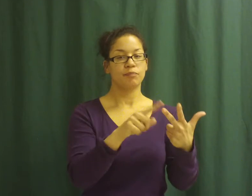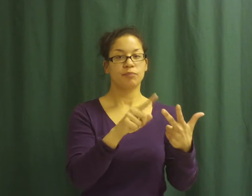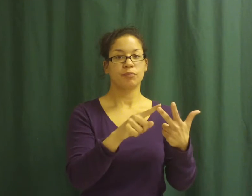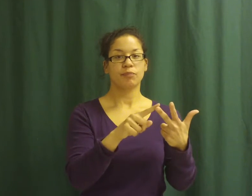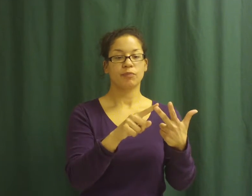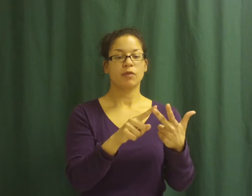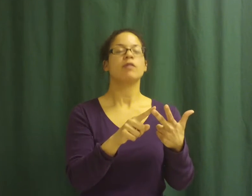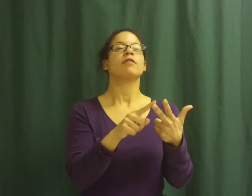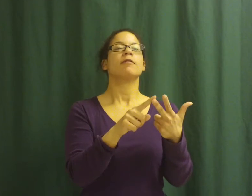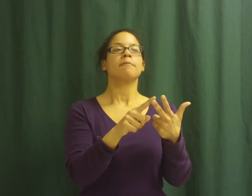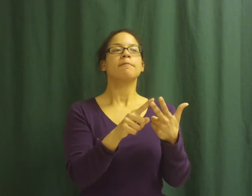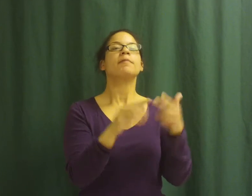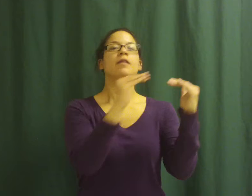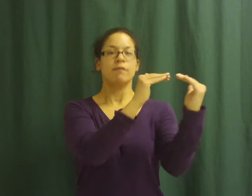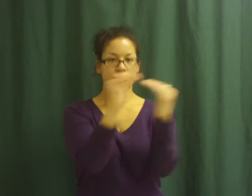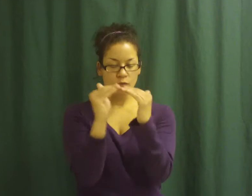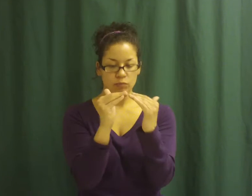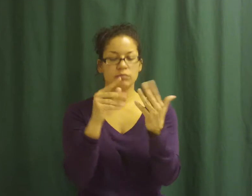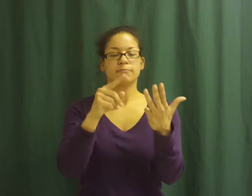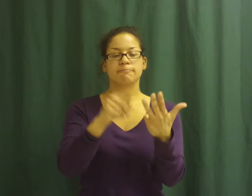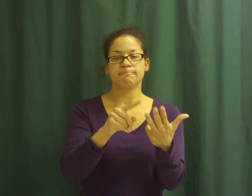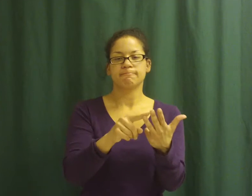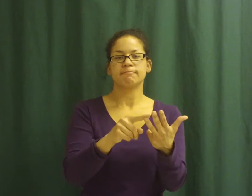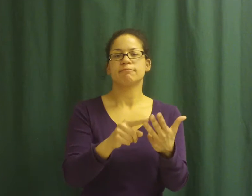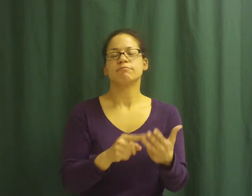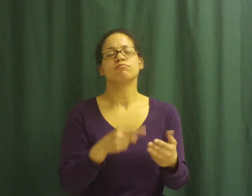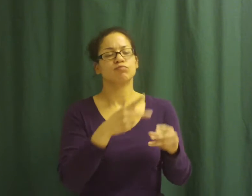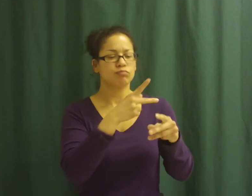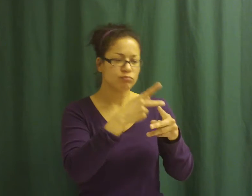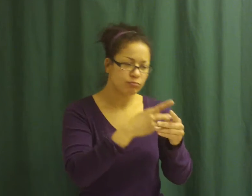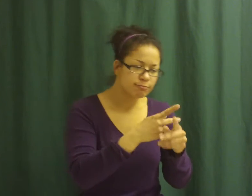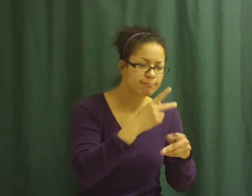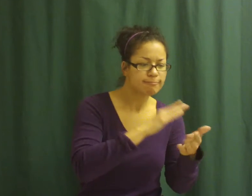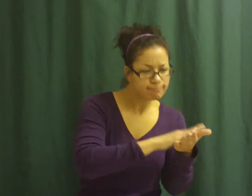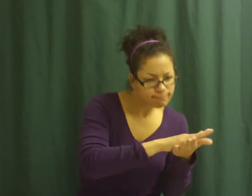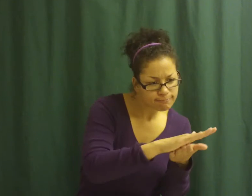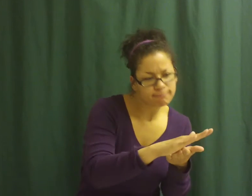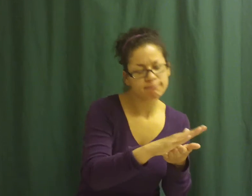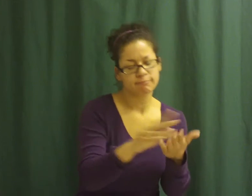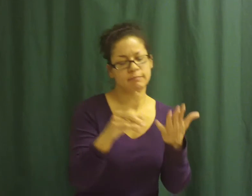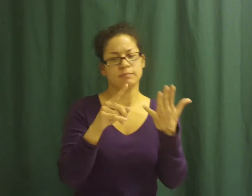fairness, caring, and citizenship.